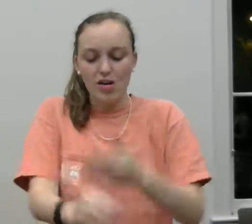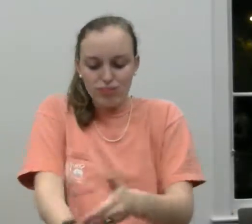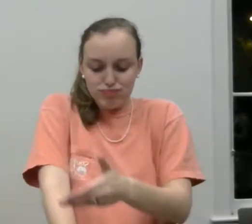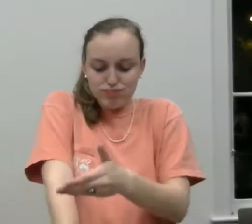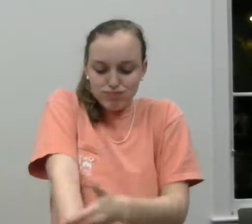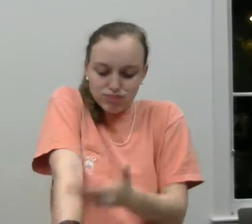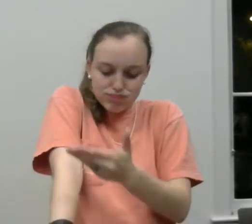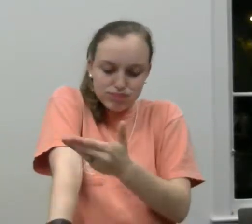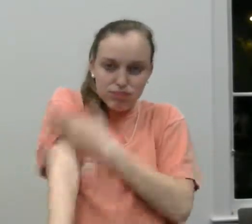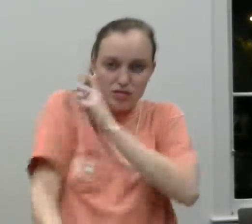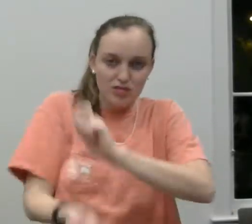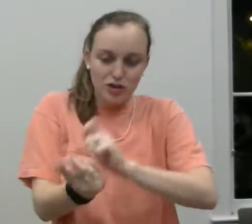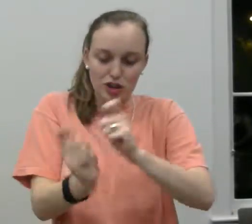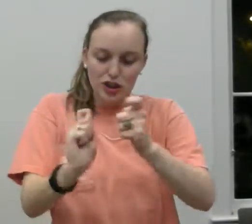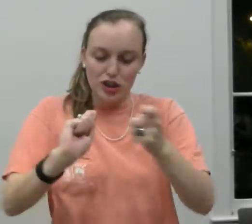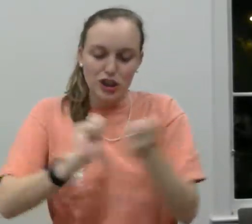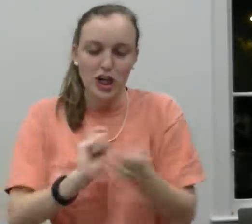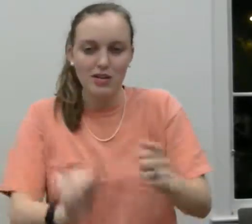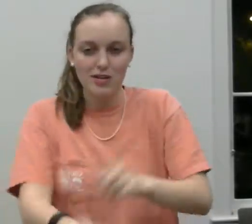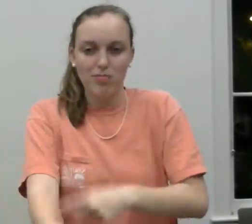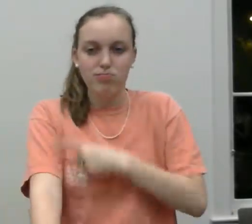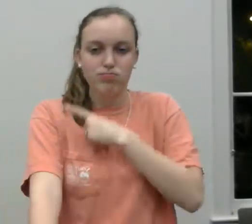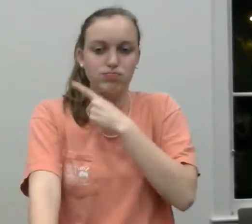can't see usually in our